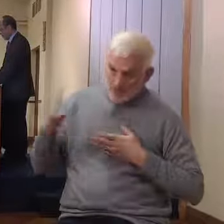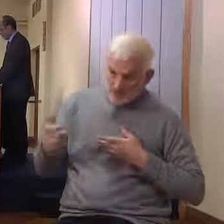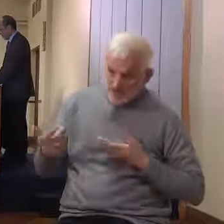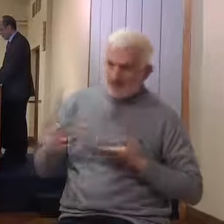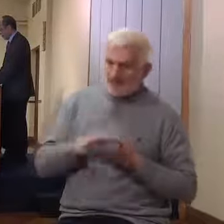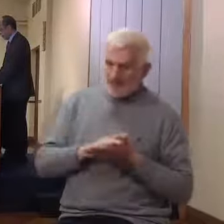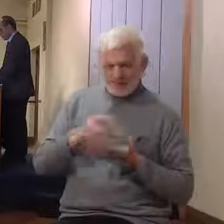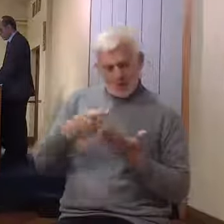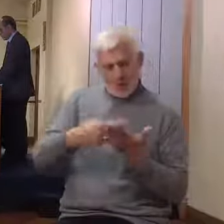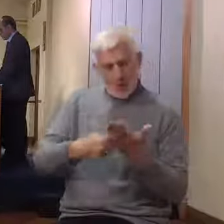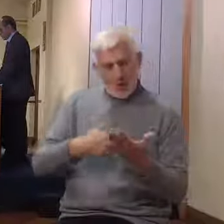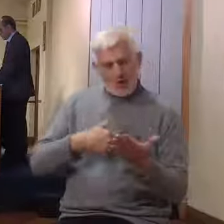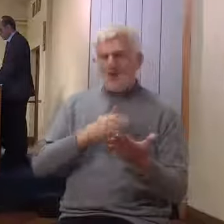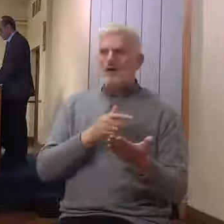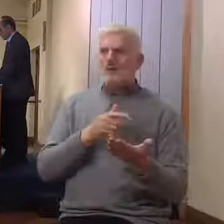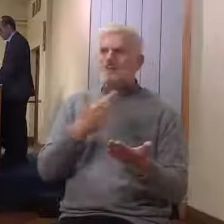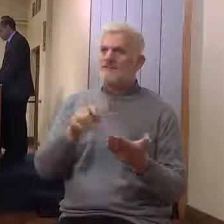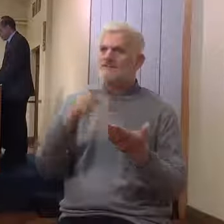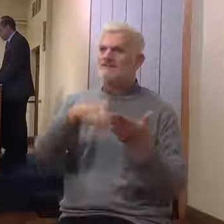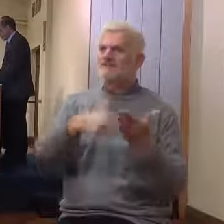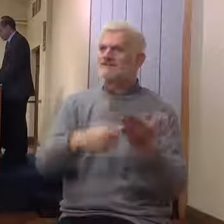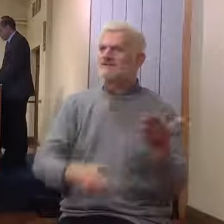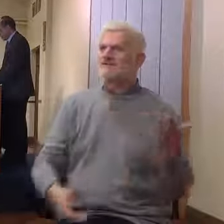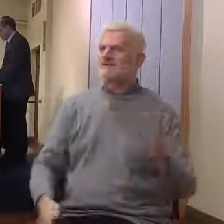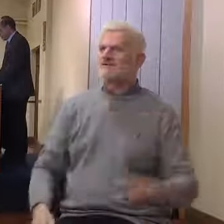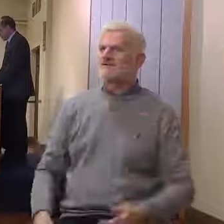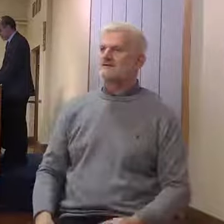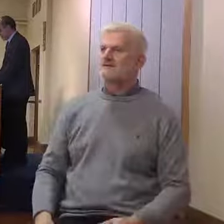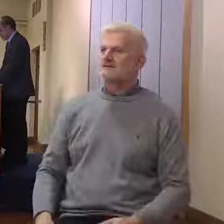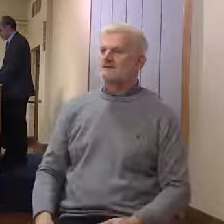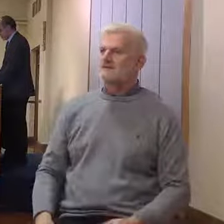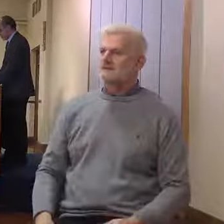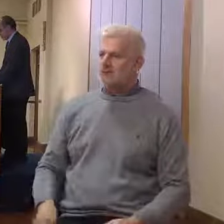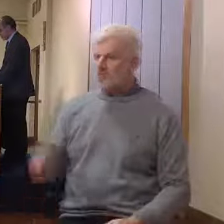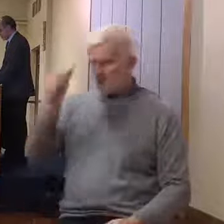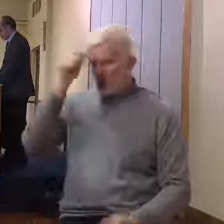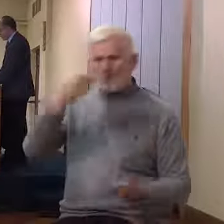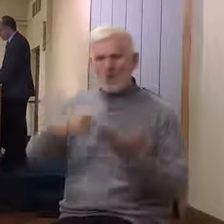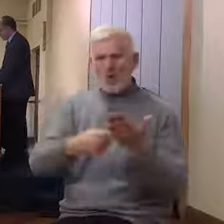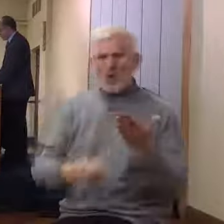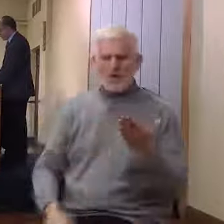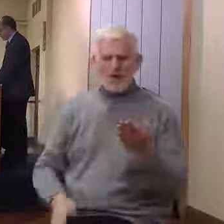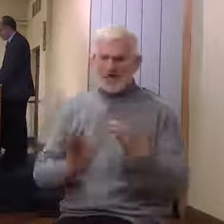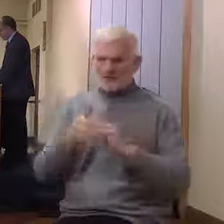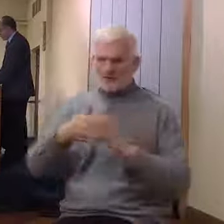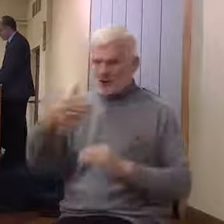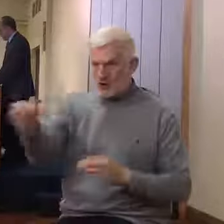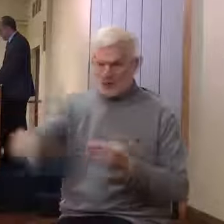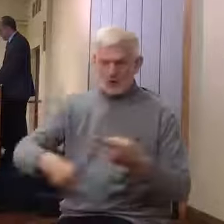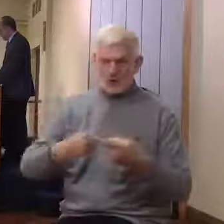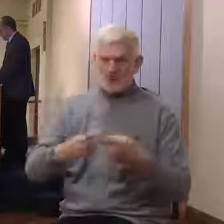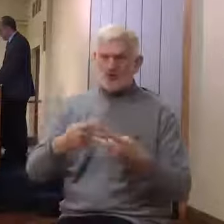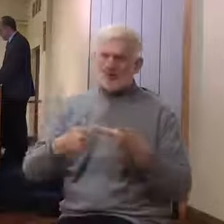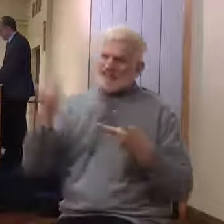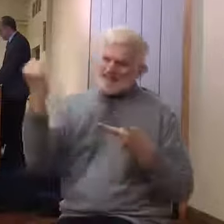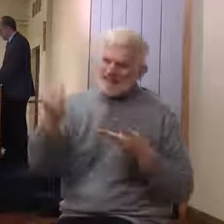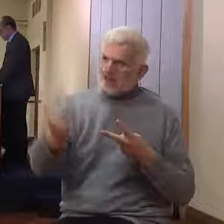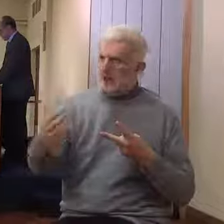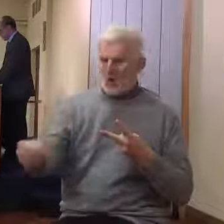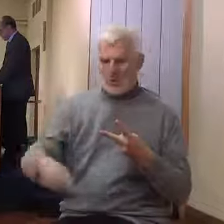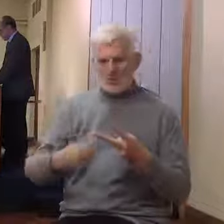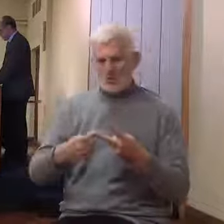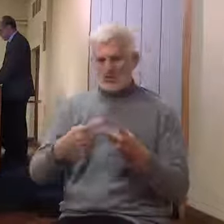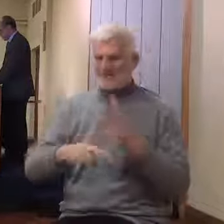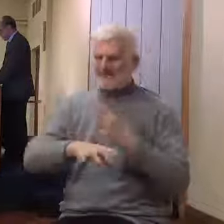For this, thou shalt not commit adultery, thou shalt not kill, thou shalt not